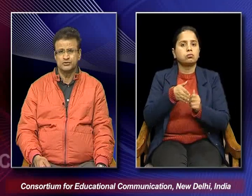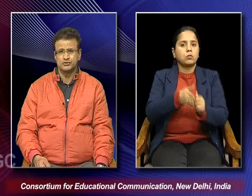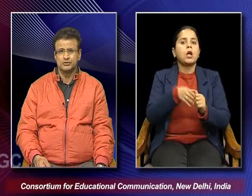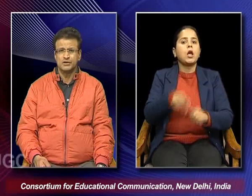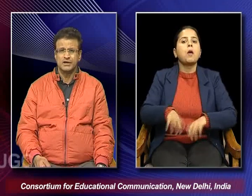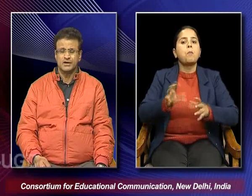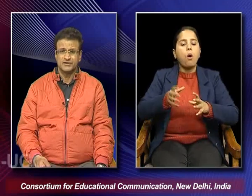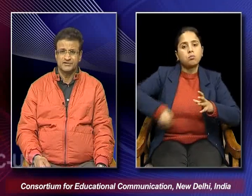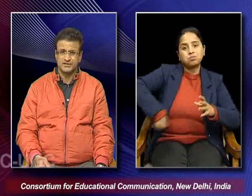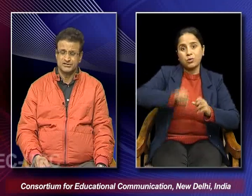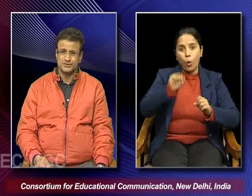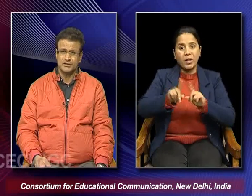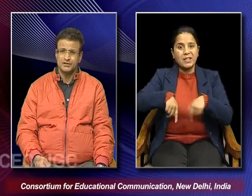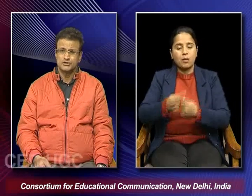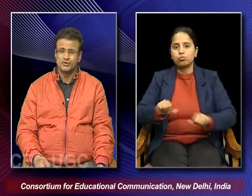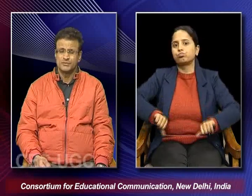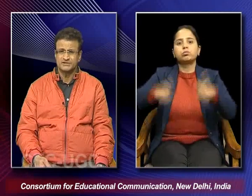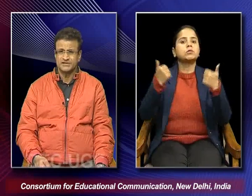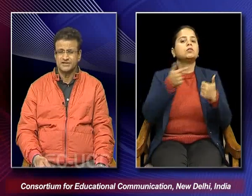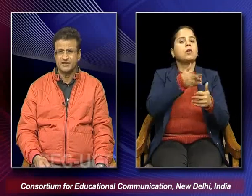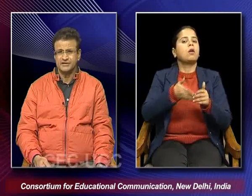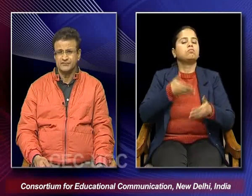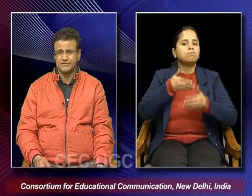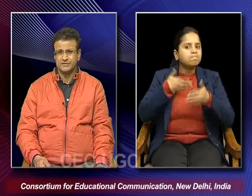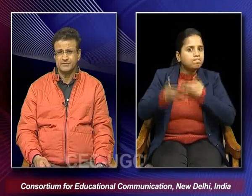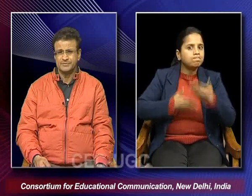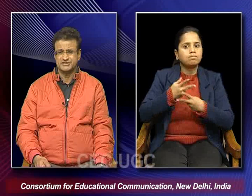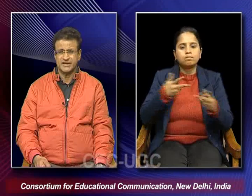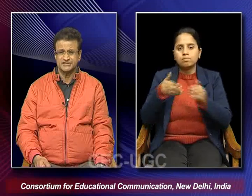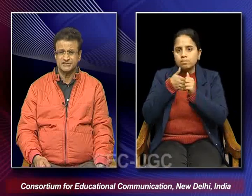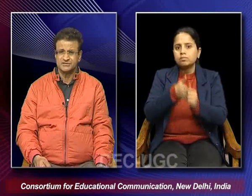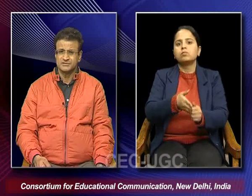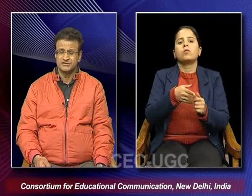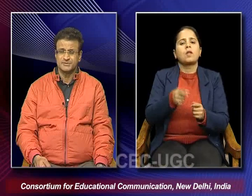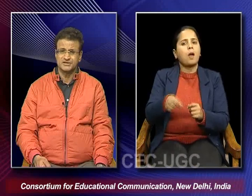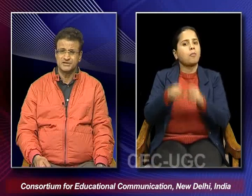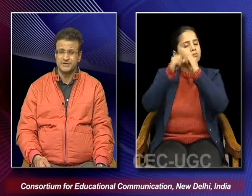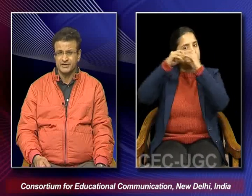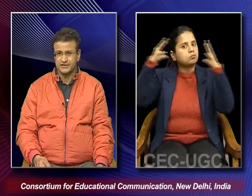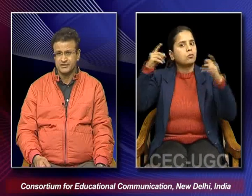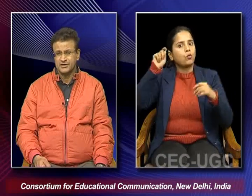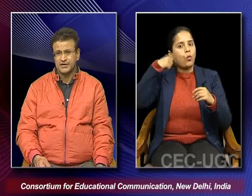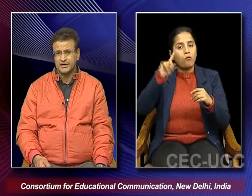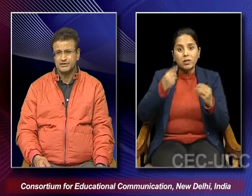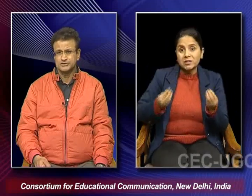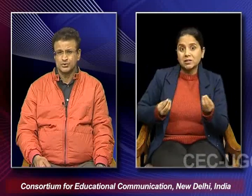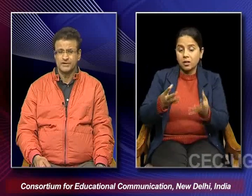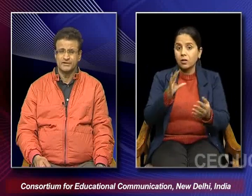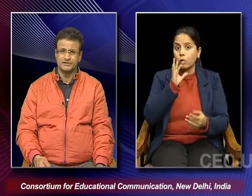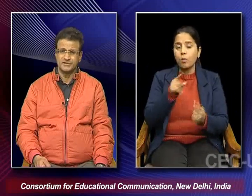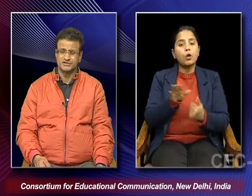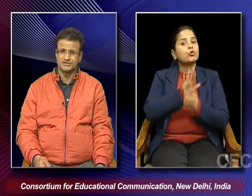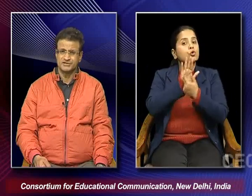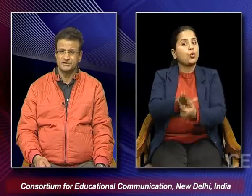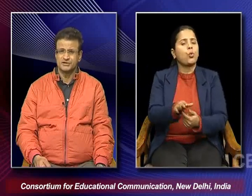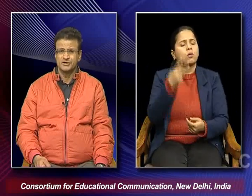team to victory as well. So such kind of a picturization, especially beginning and showing